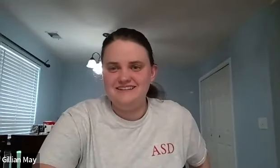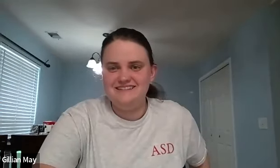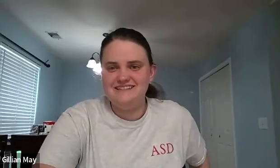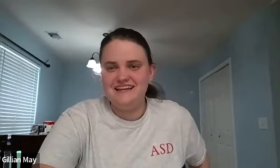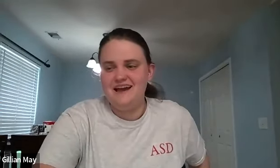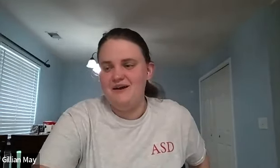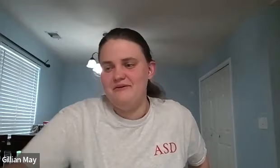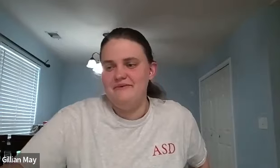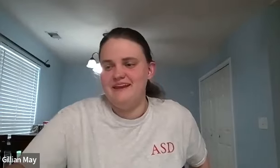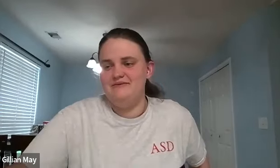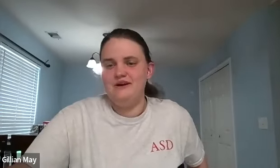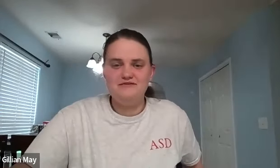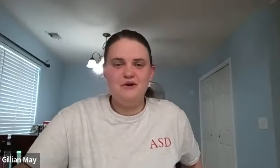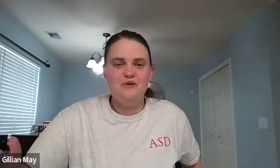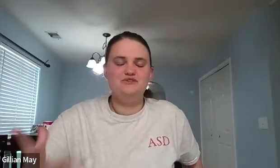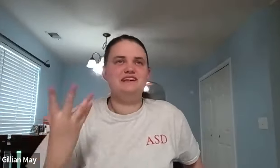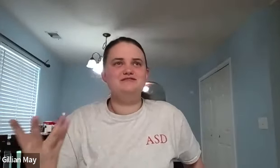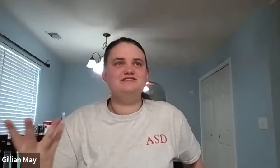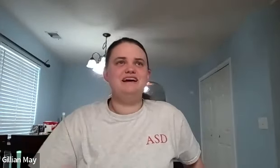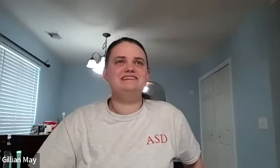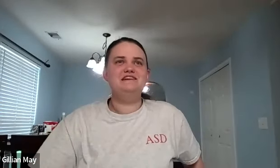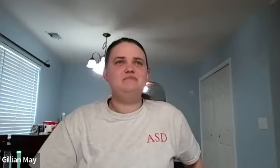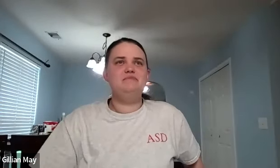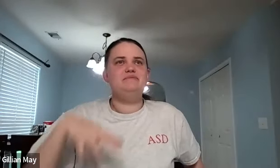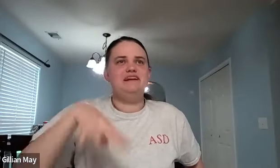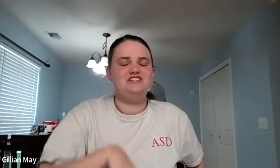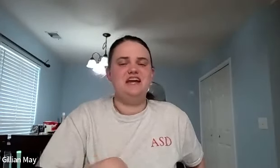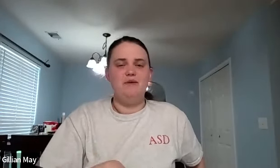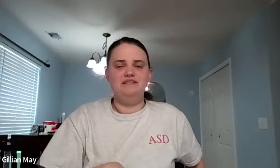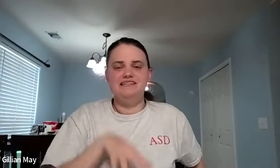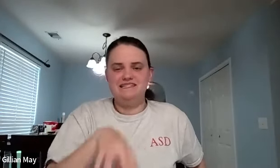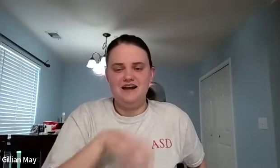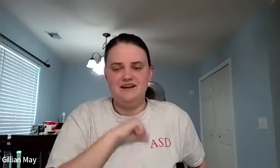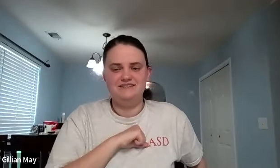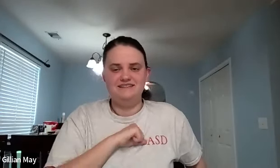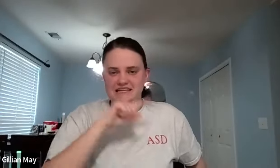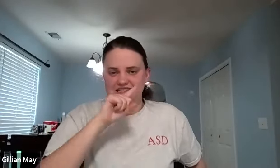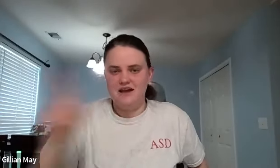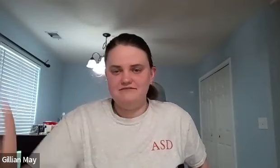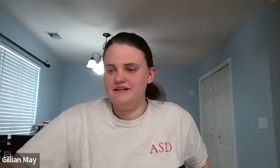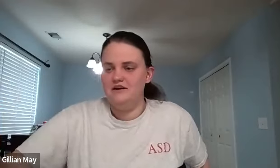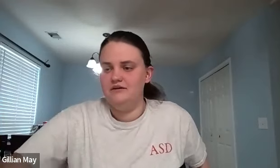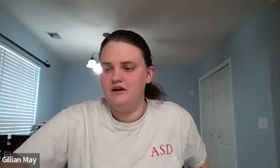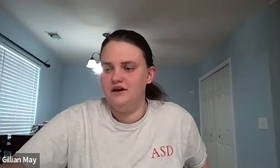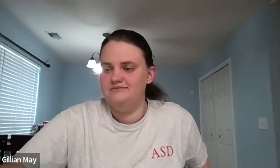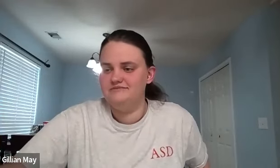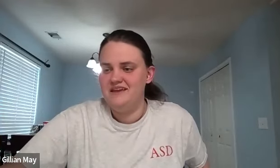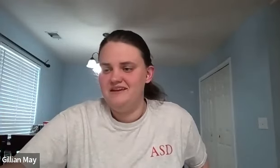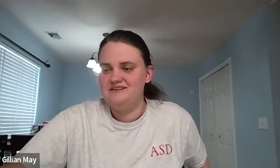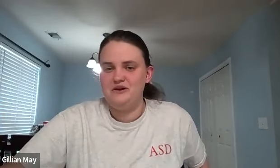is like, oh man, working from home just sounds so nice. But then when it actually happens, it's not nice. It's not fun at all. So I